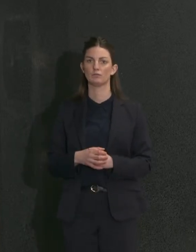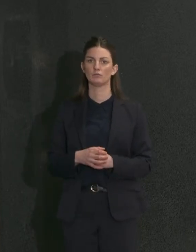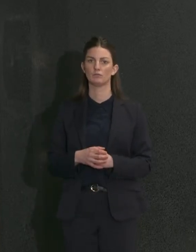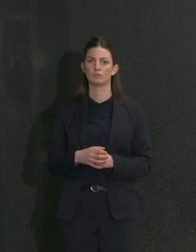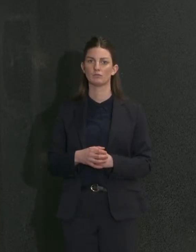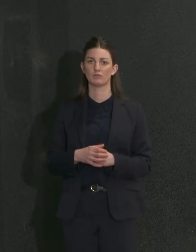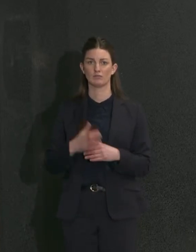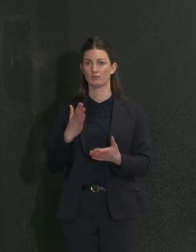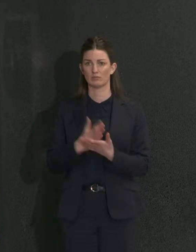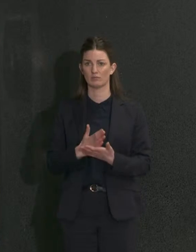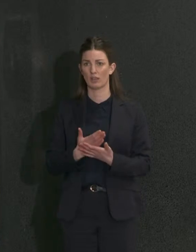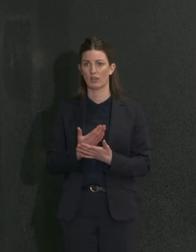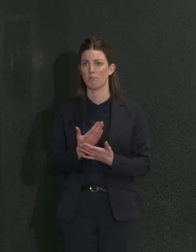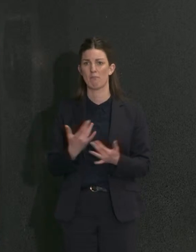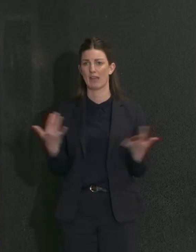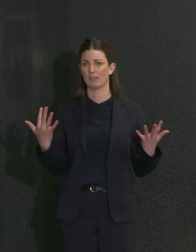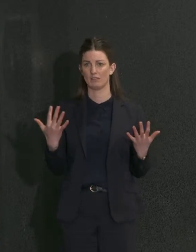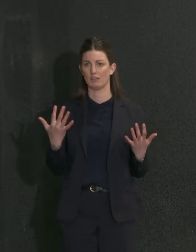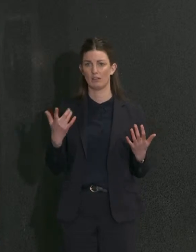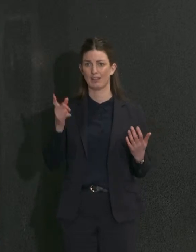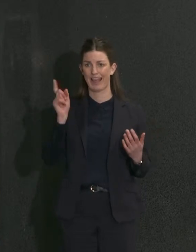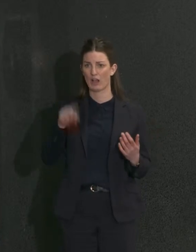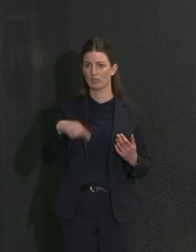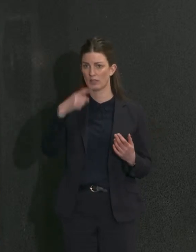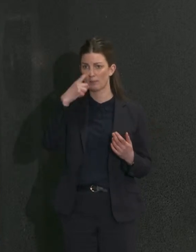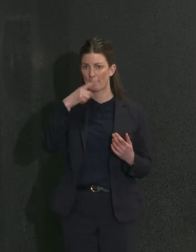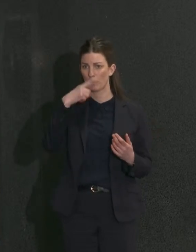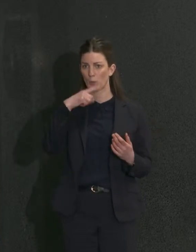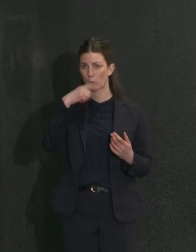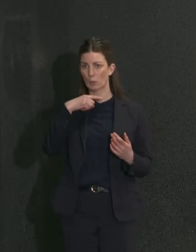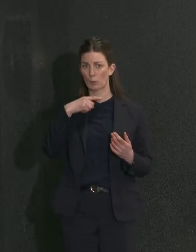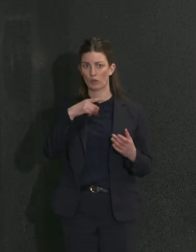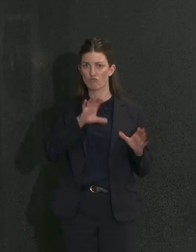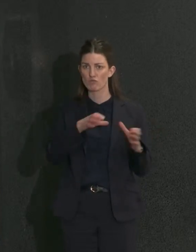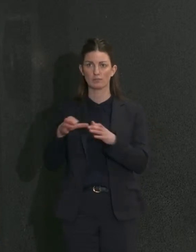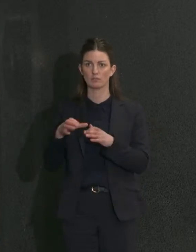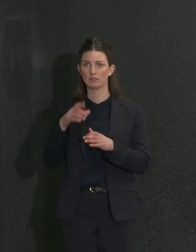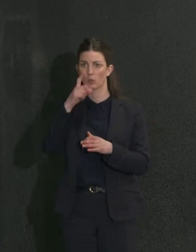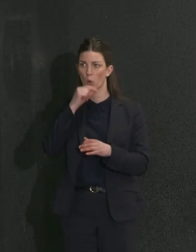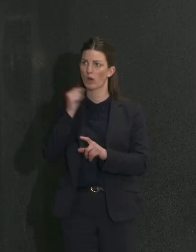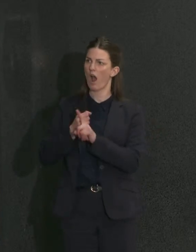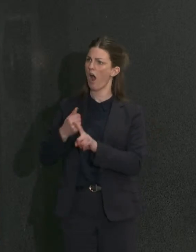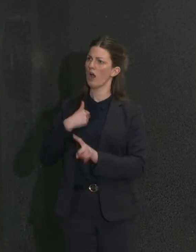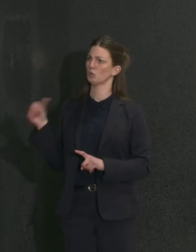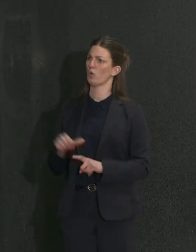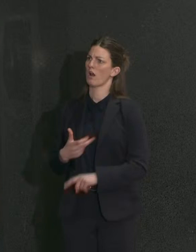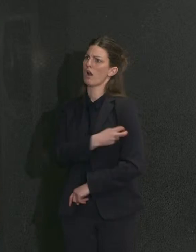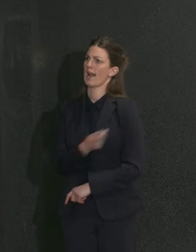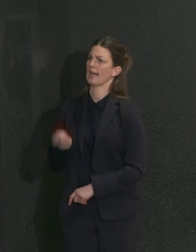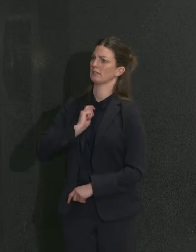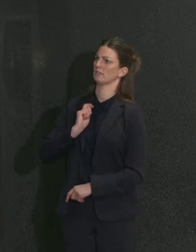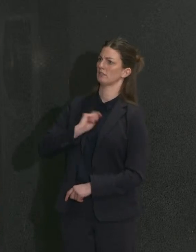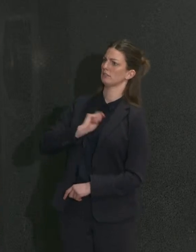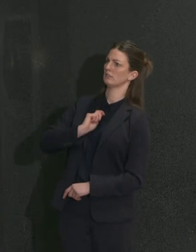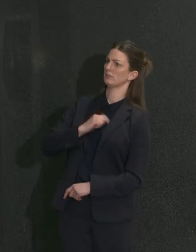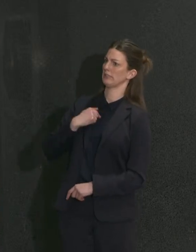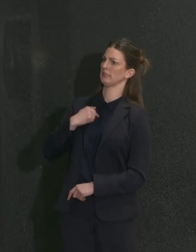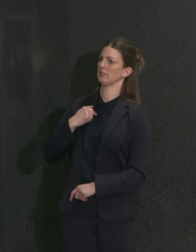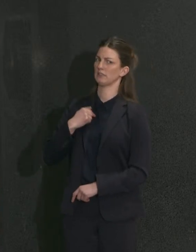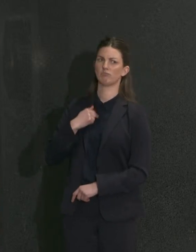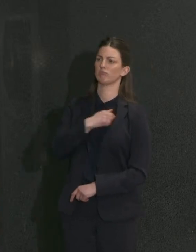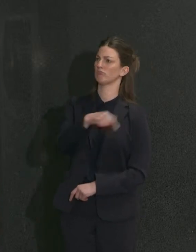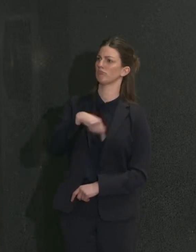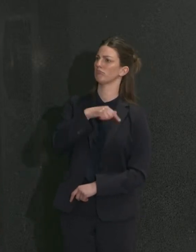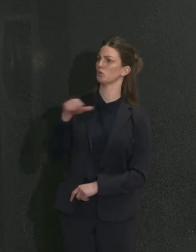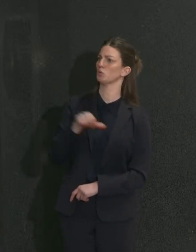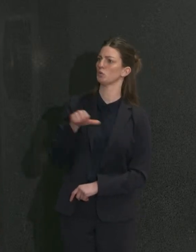There's literally hundreds, thousands of groups that can mount a really compelling argument. The problem is that we don't have the stock. We just